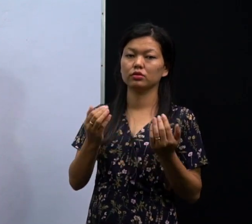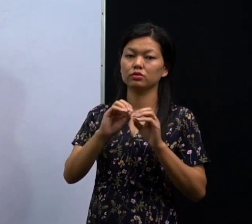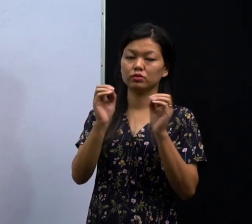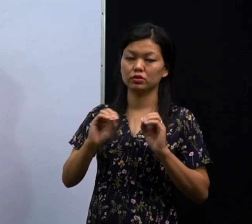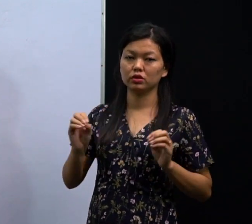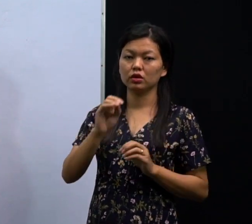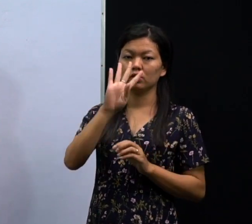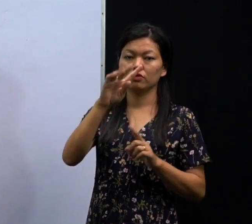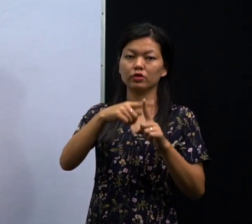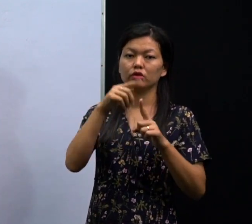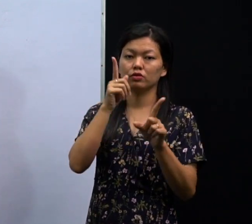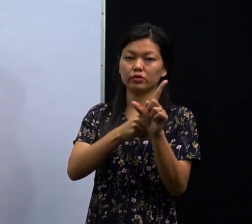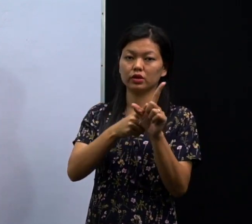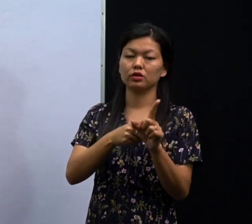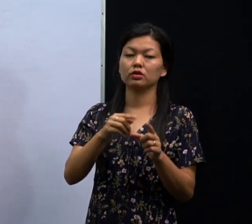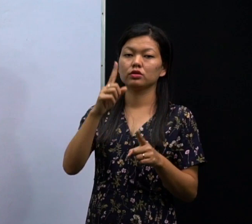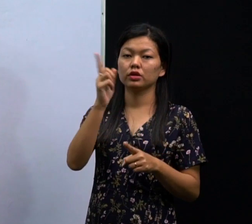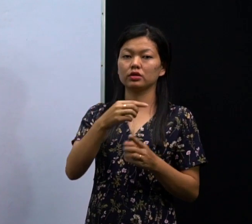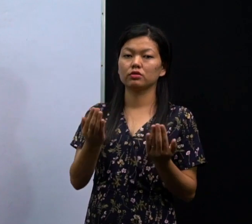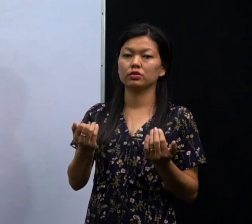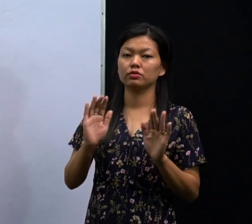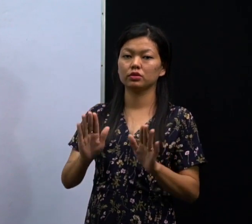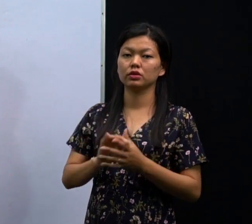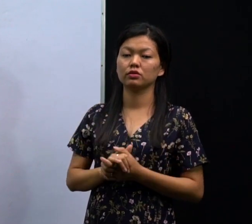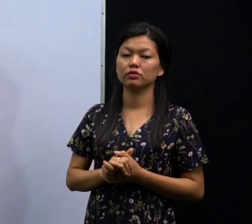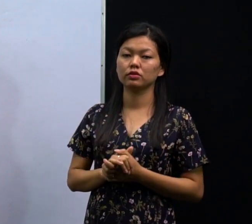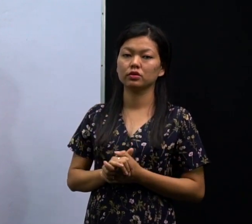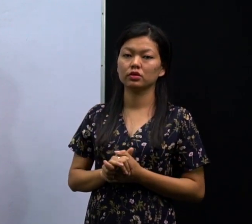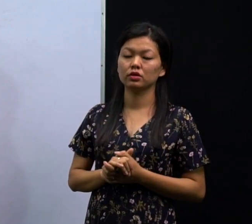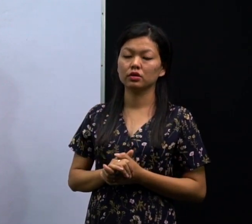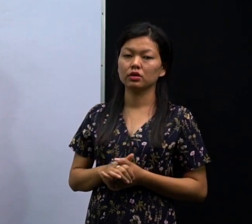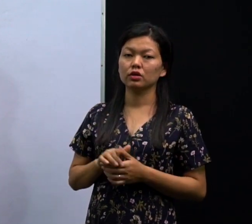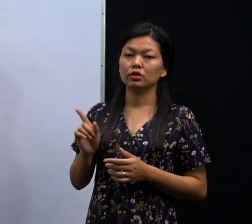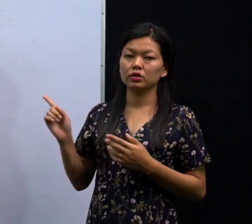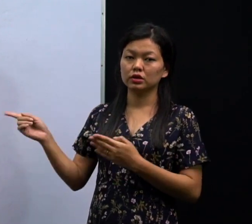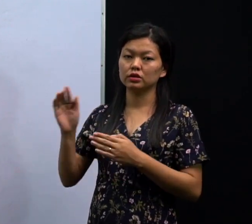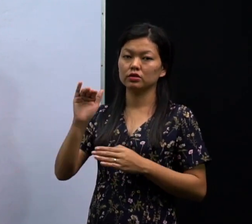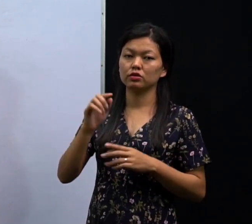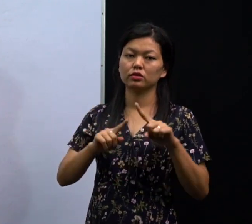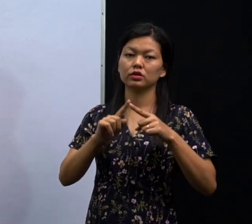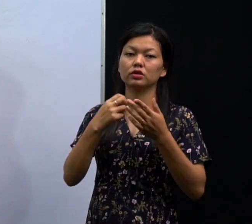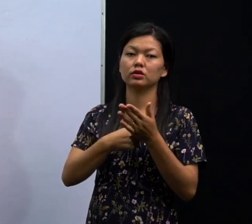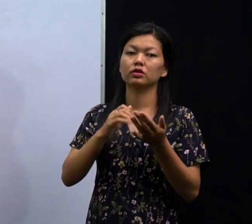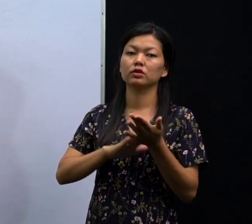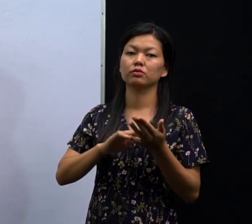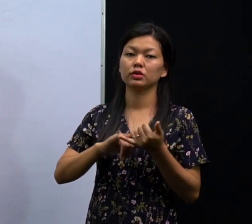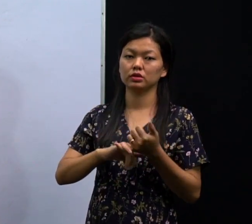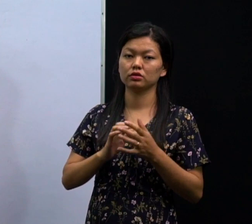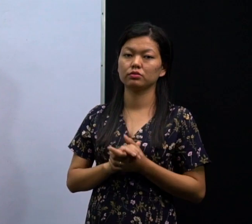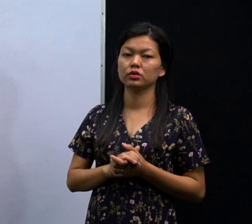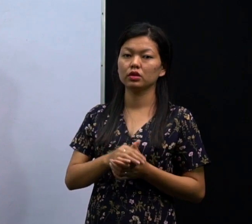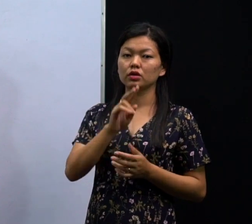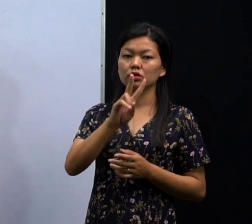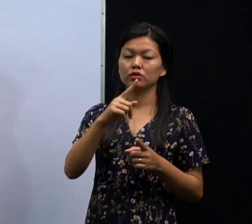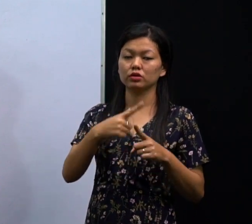into y, that's why we can cancel. So we'll get 2y. So that is called, this is the 2 terms we are getting. See, from there we can get 2